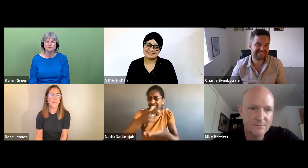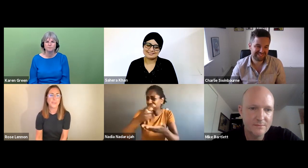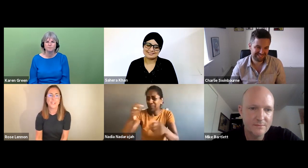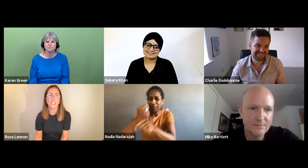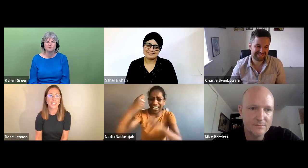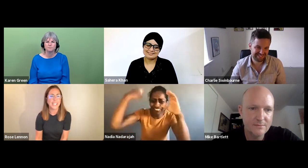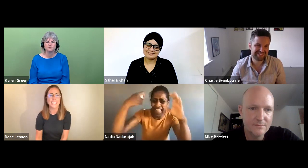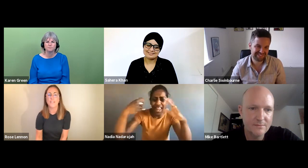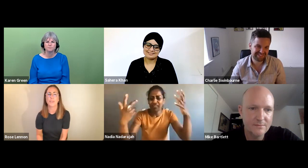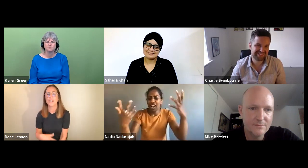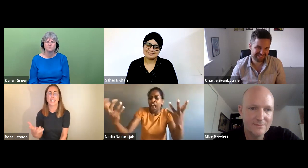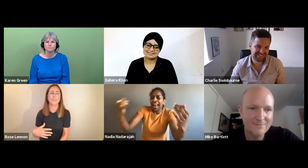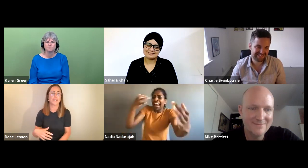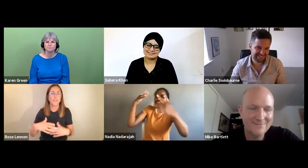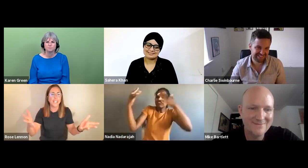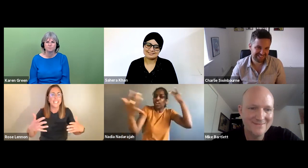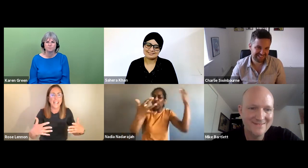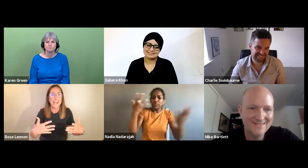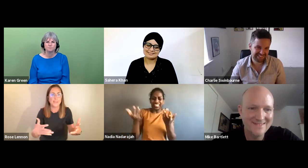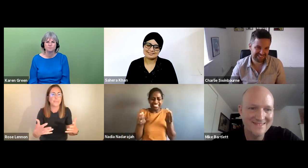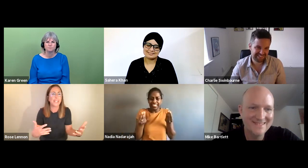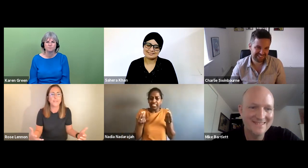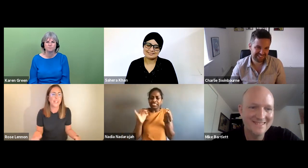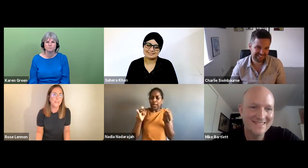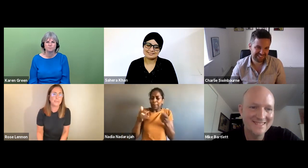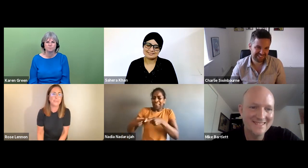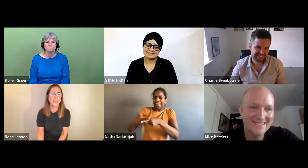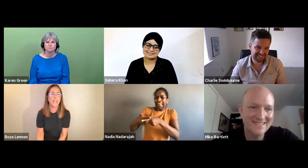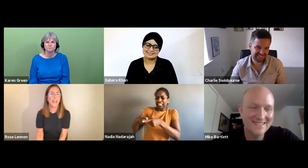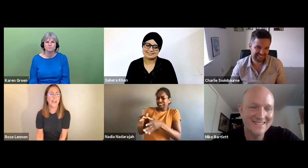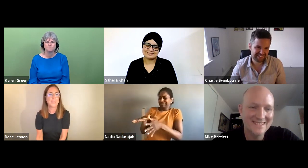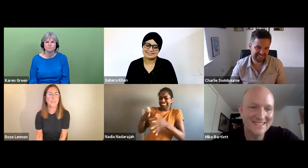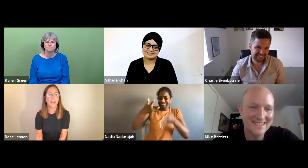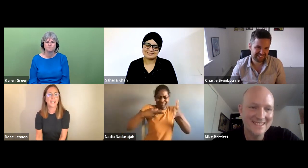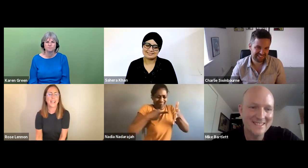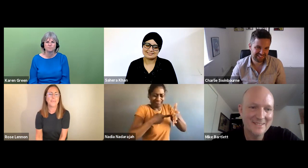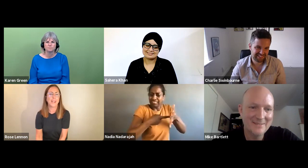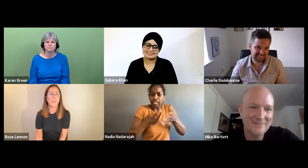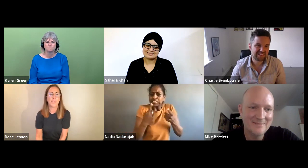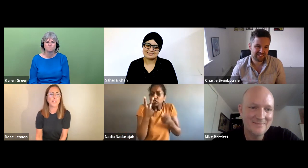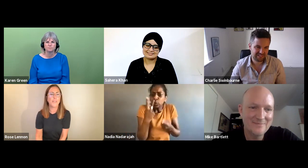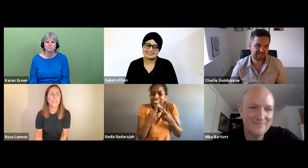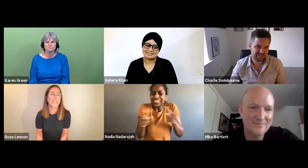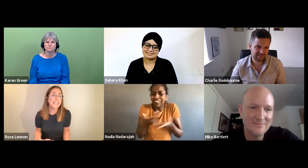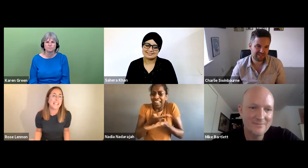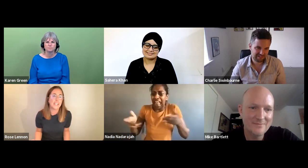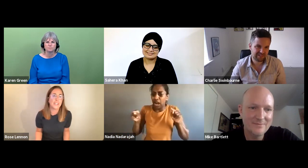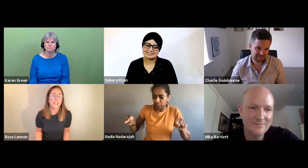I was always really good at it, and everybody used to say to me, write it down, make a film. And I think what put me off was the English,